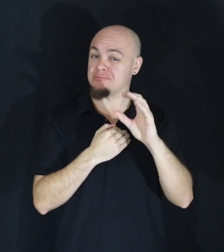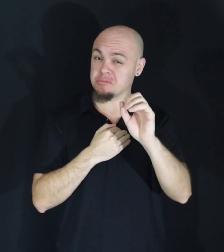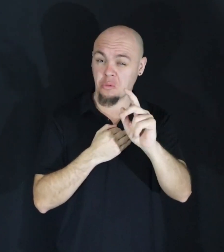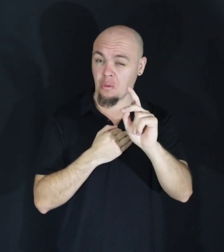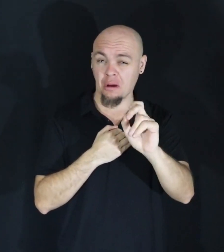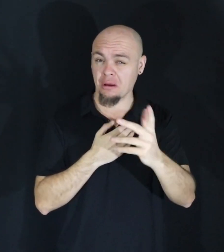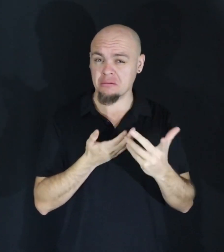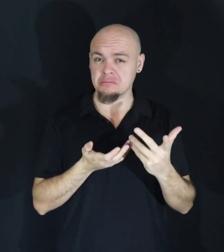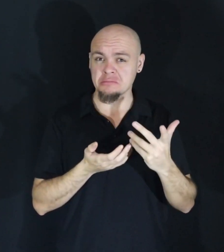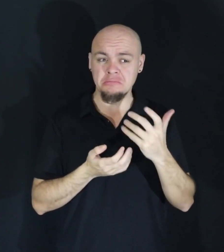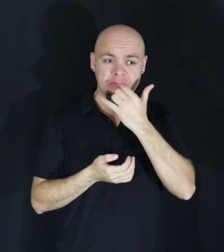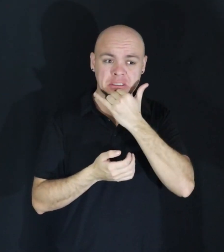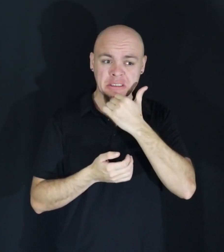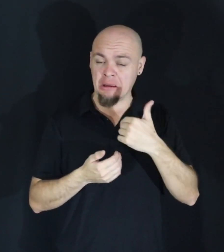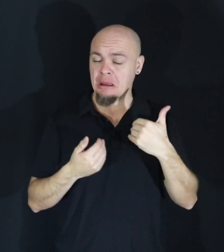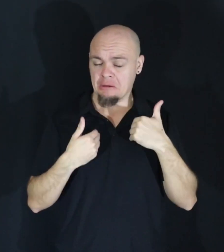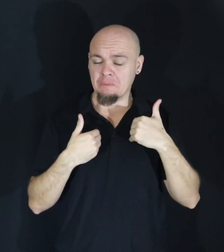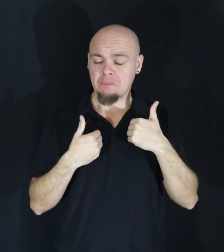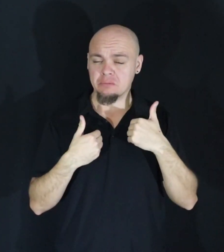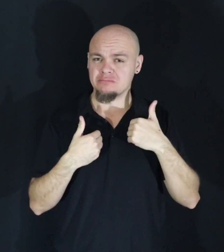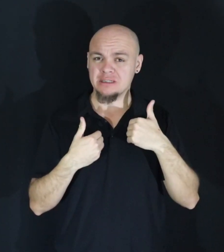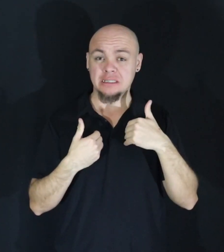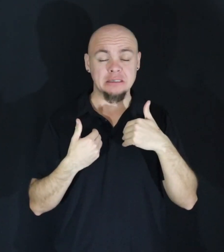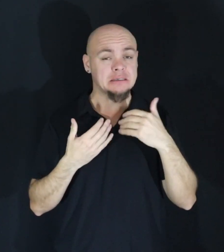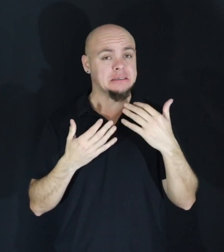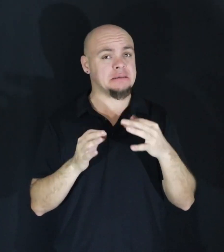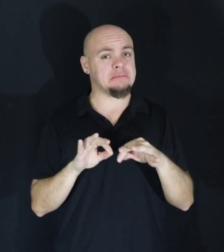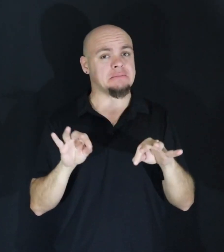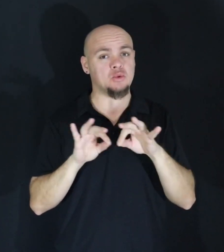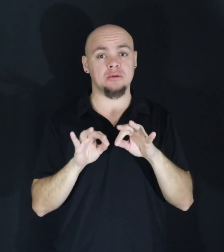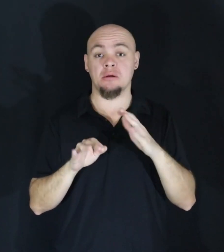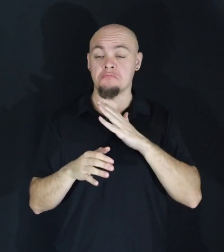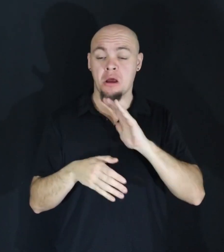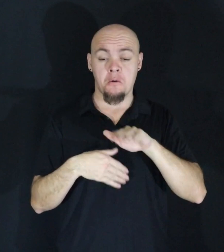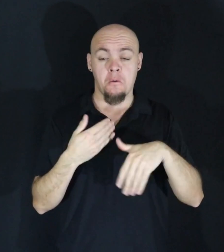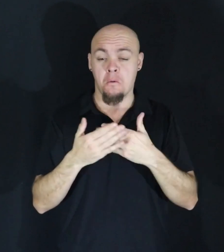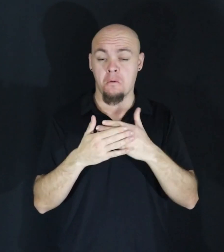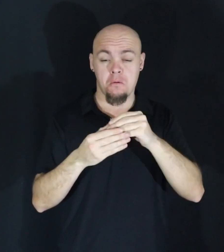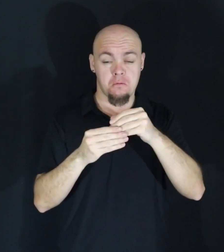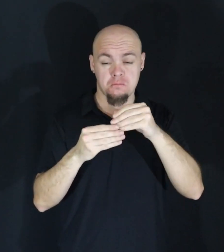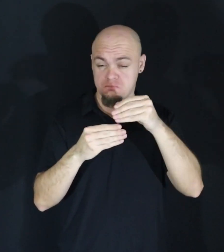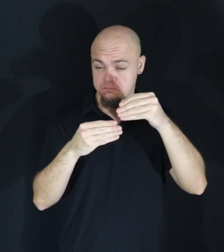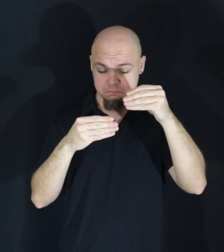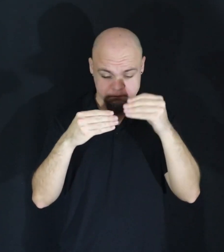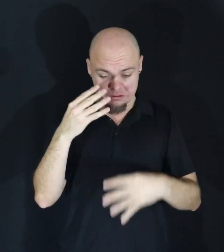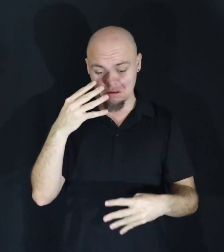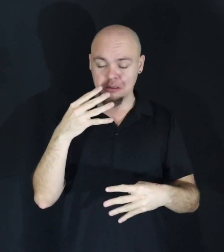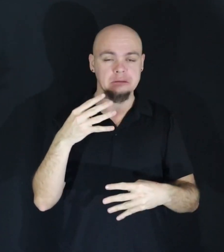ones. Trust me, I didn't tell you my entire list.